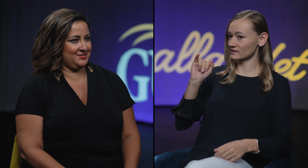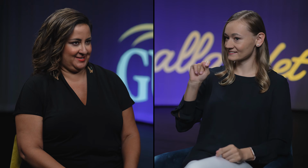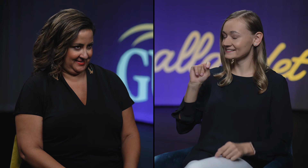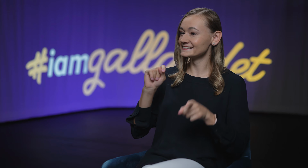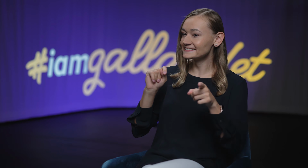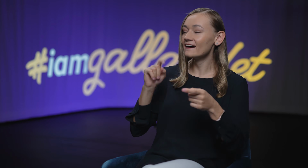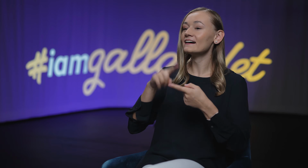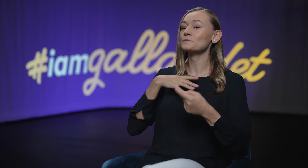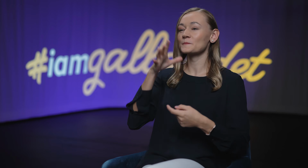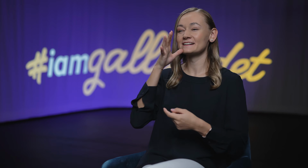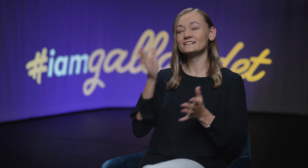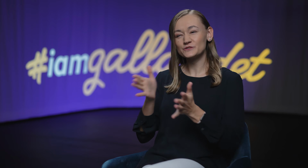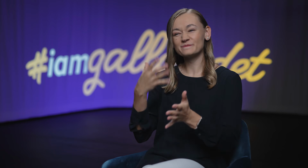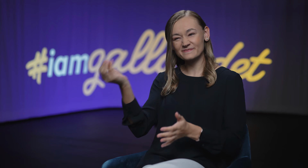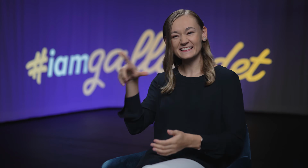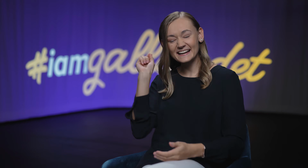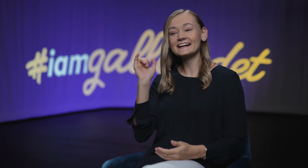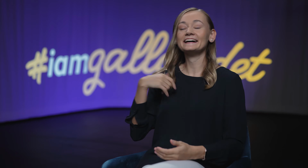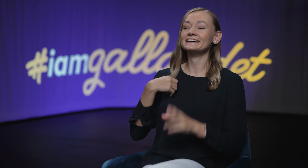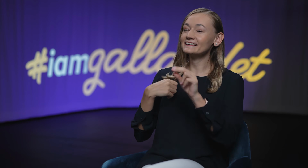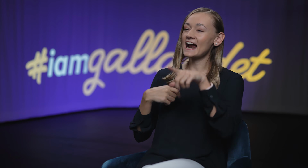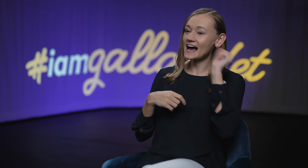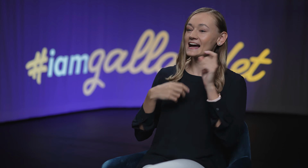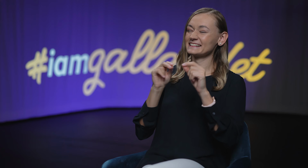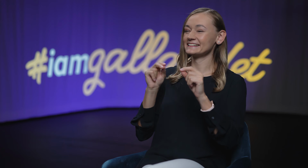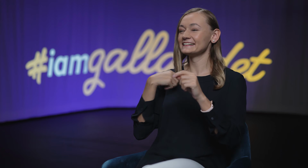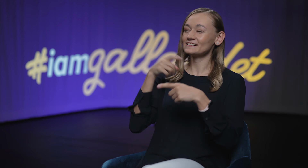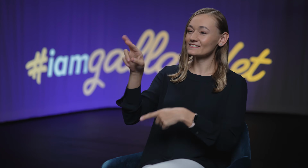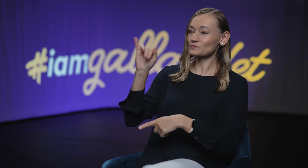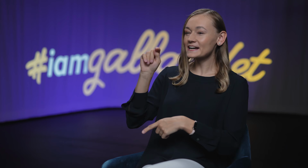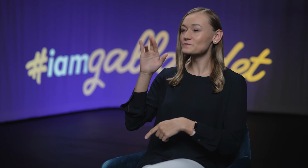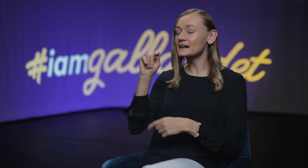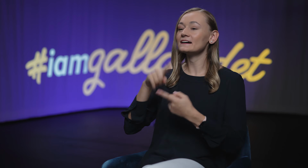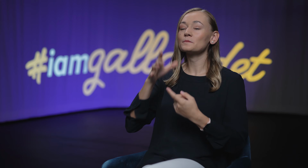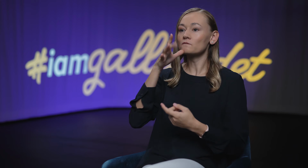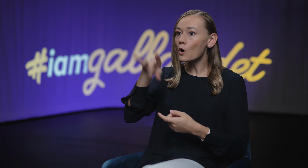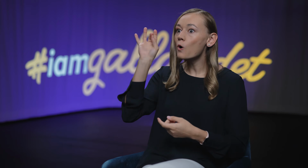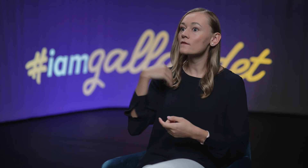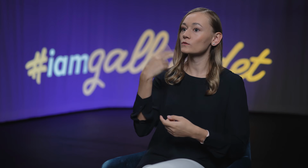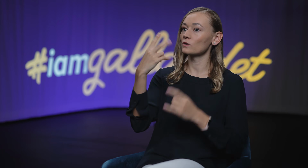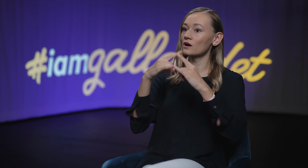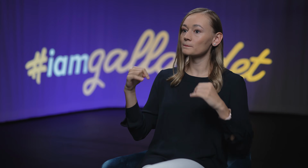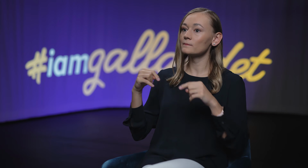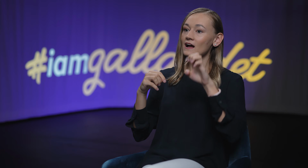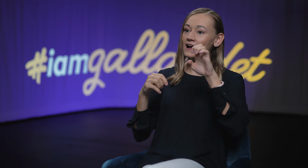RIT. My mom encouraged me to go to Gallaudet, but I felt that RIT was a better fit. My mom later found two